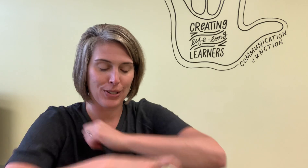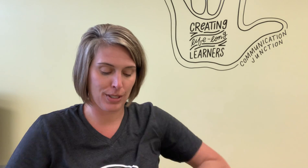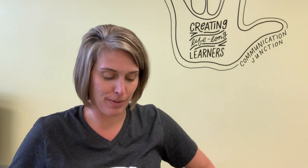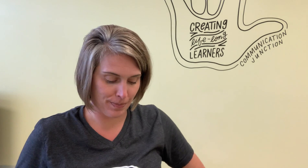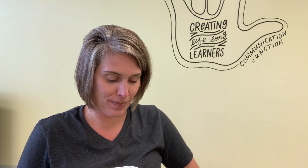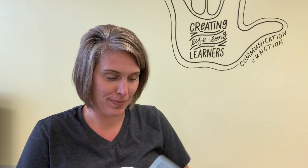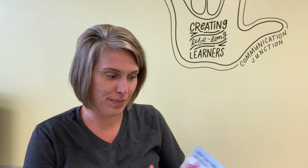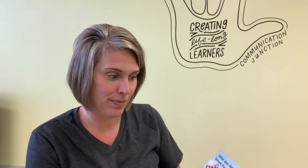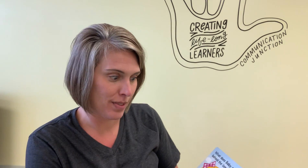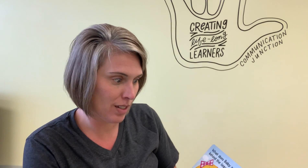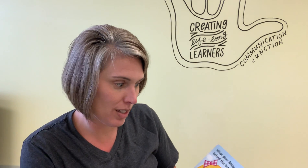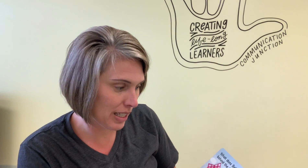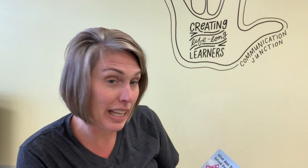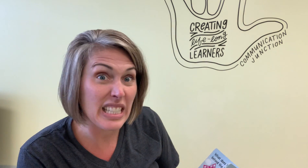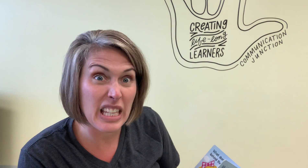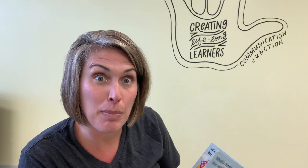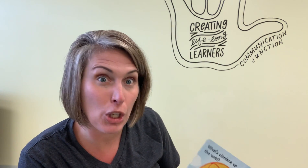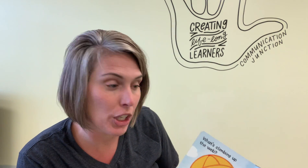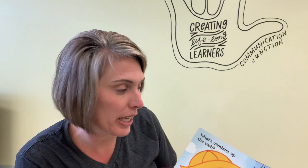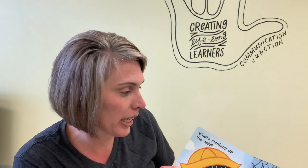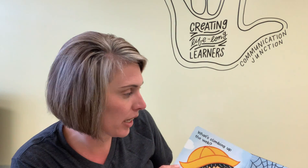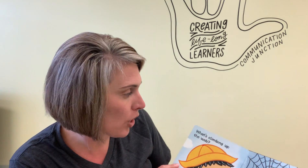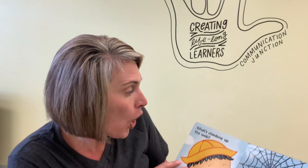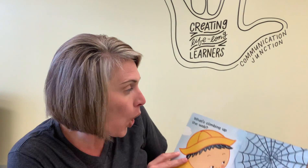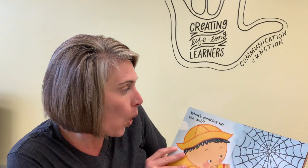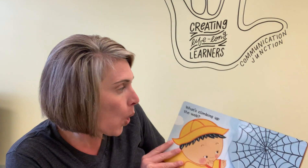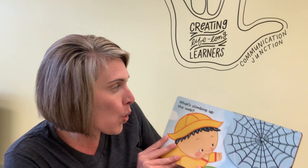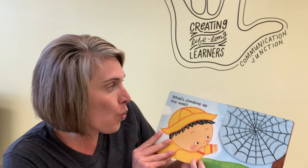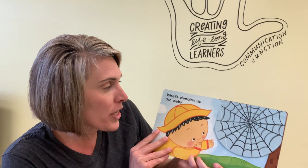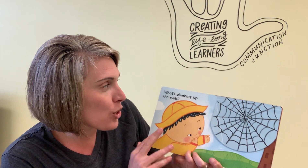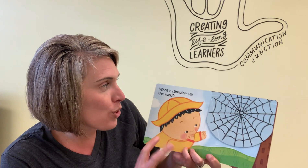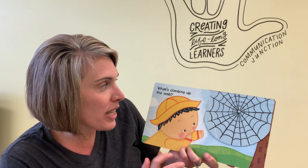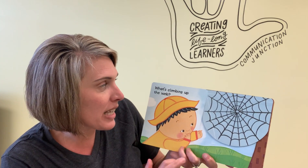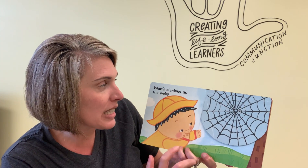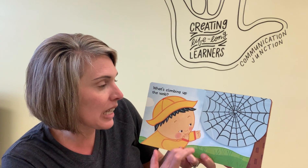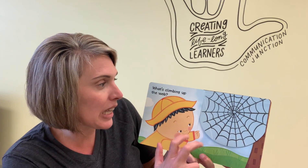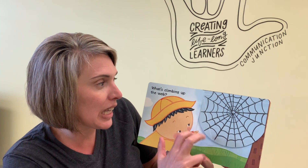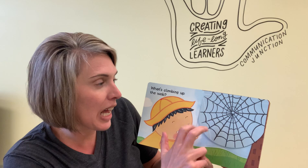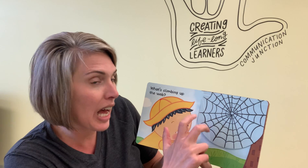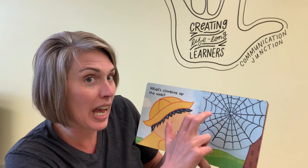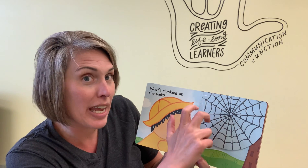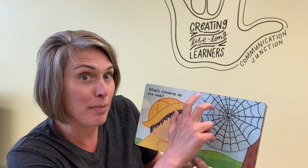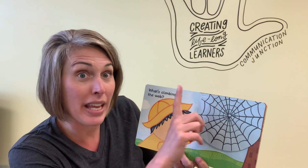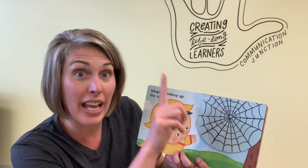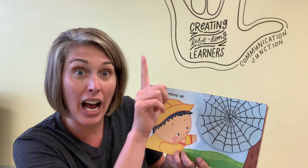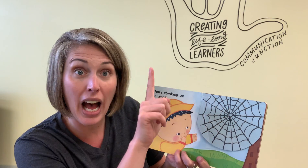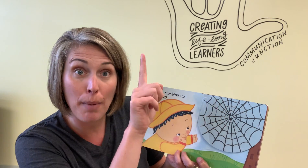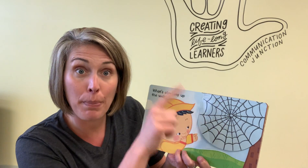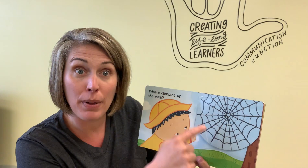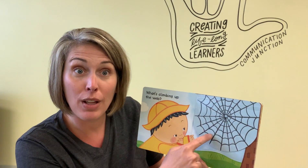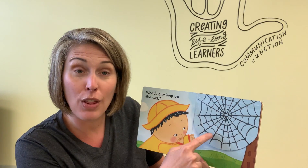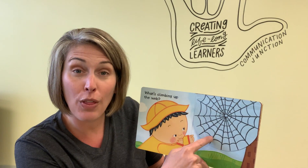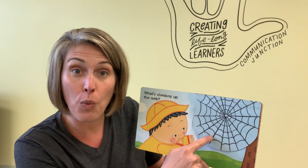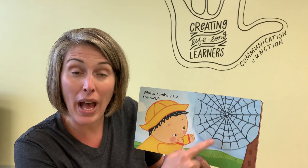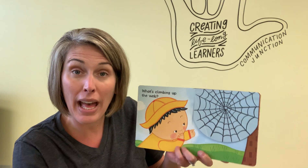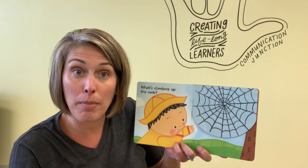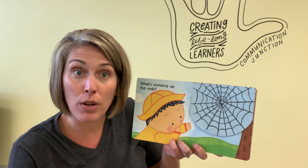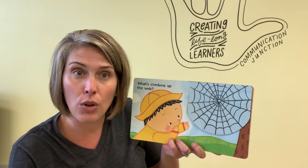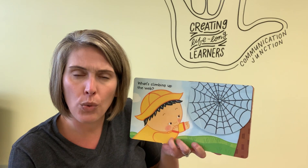Caterpillars. Let's keep looking. What do you think is climbing up the web? What